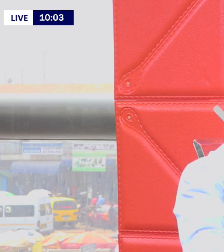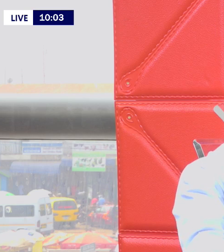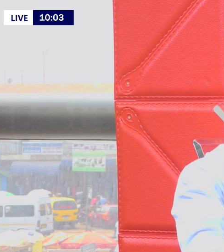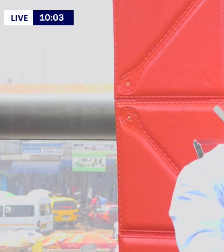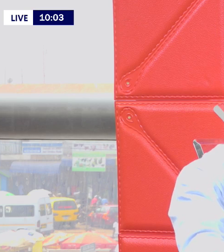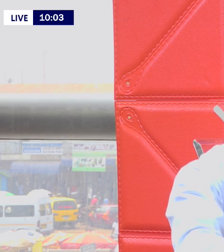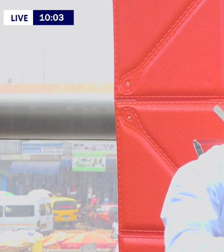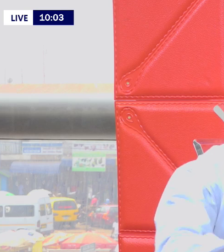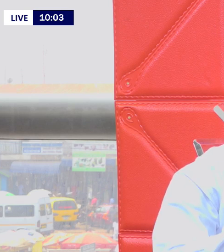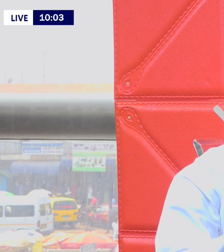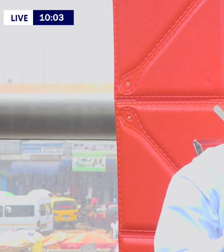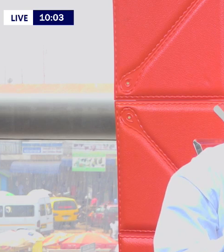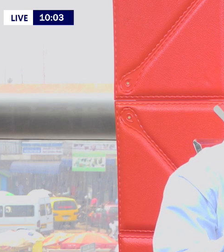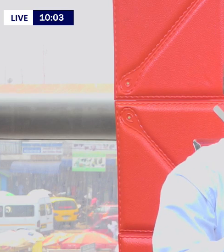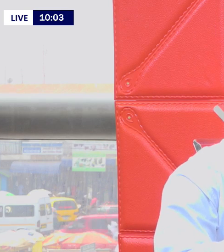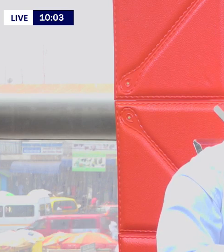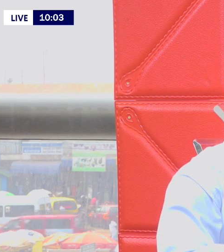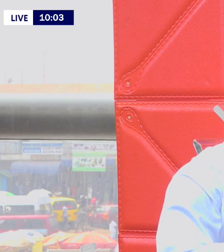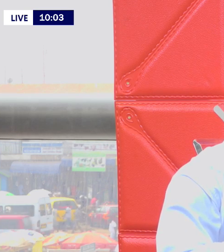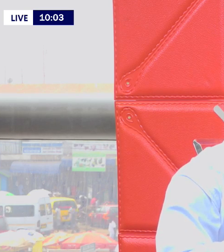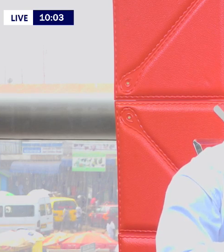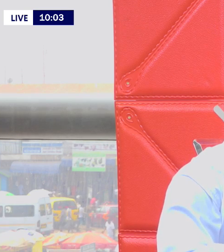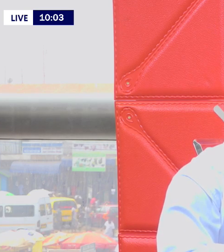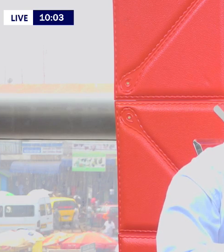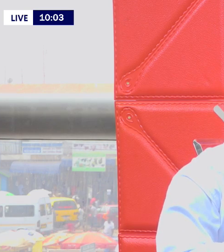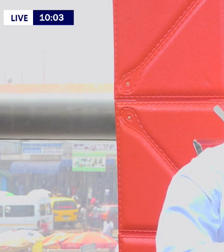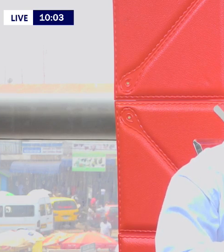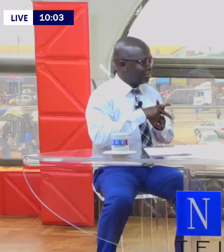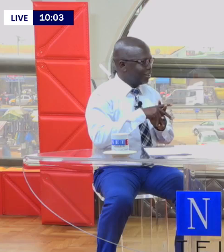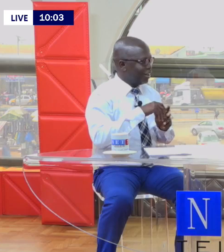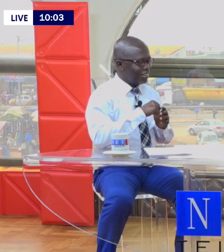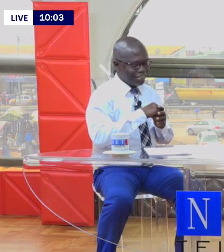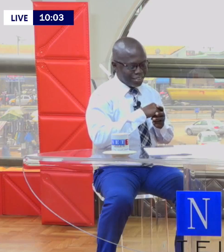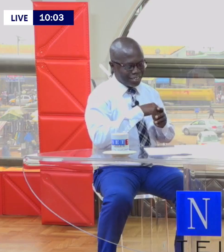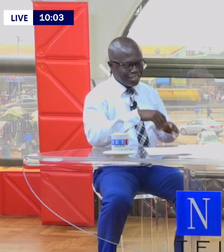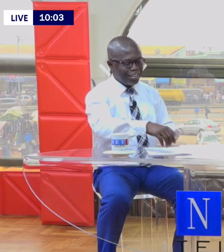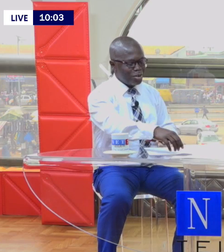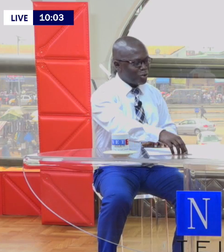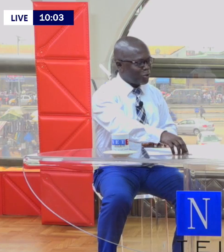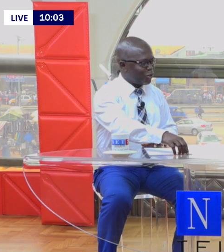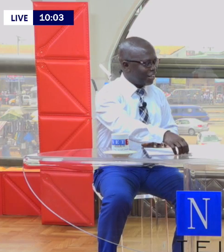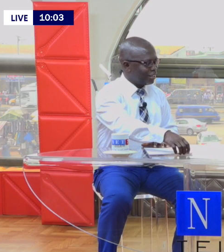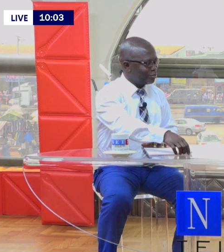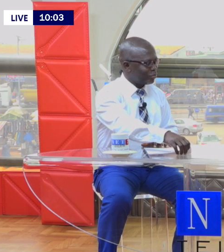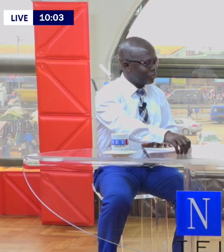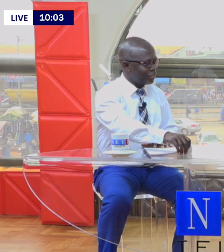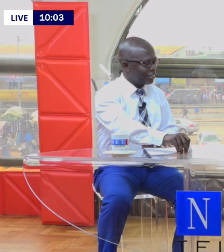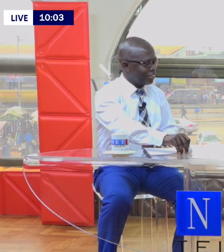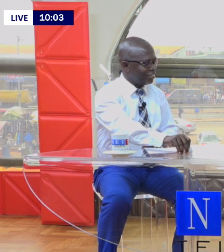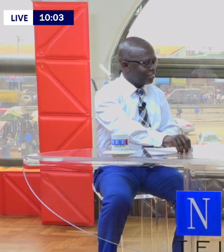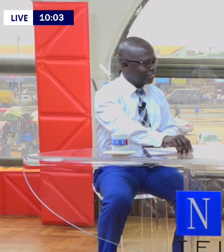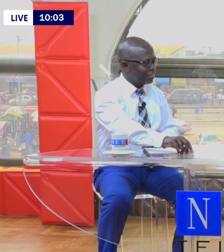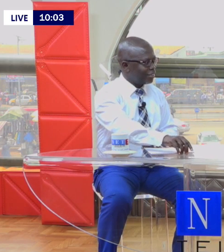and Portemwa. Minim Ebiano would dis from Kumbia Ho of the friend of Mini Aquaba. Midi Yabako. Boko de